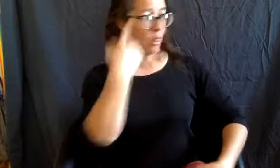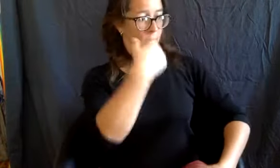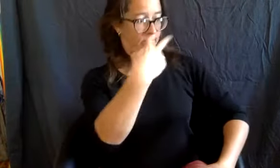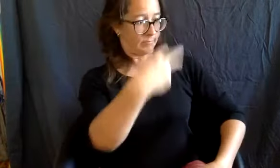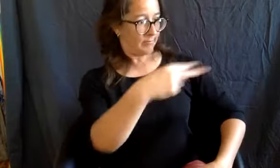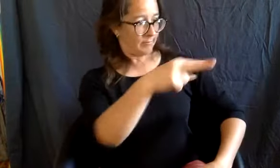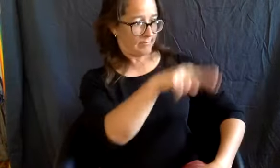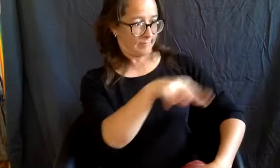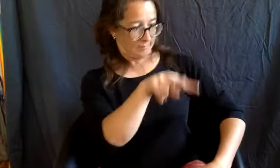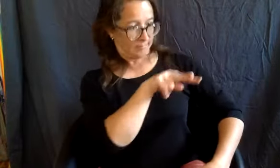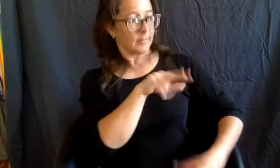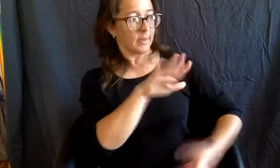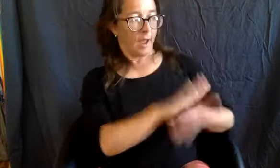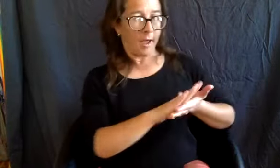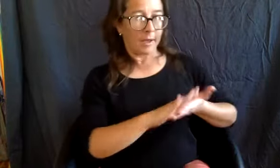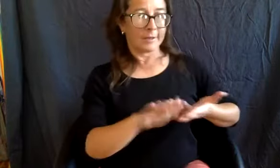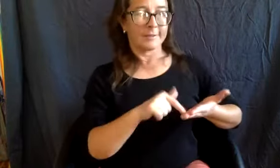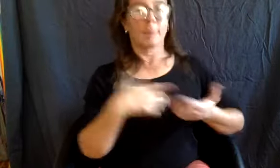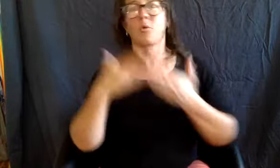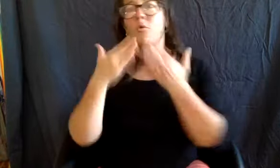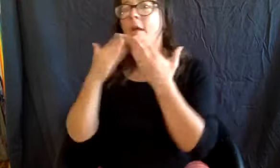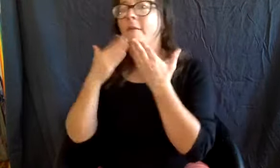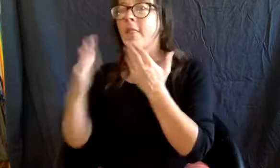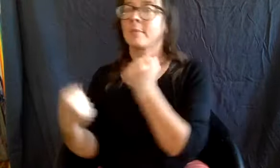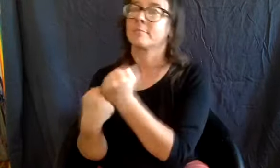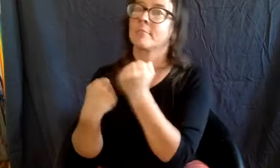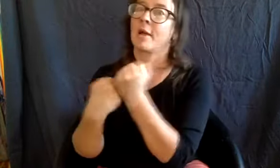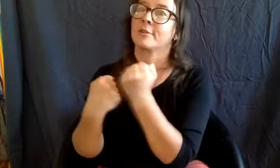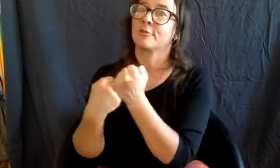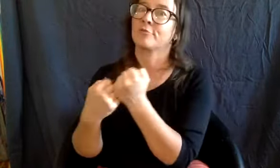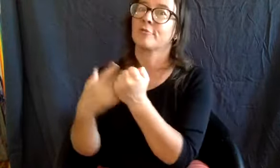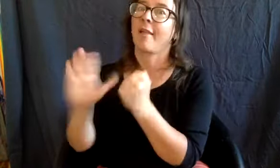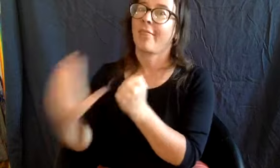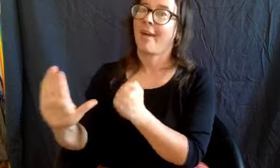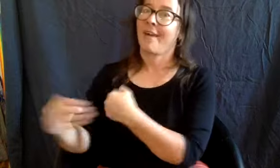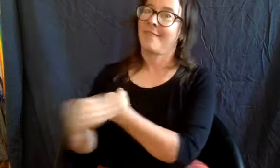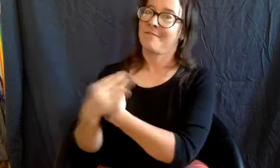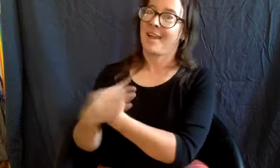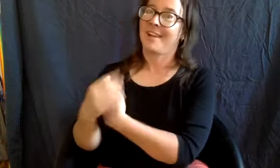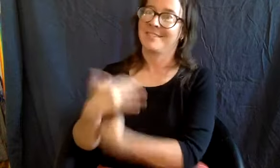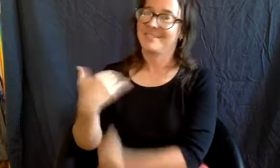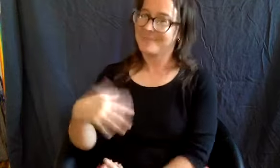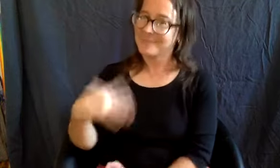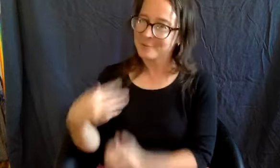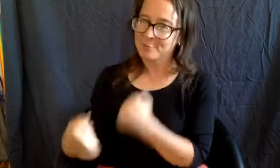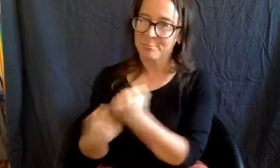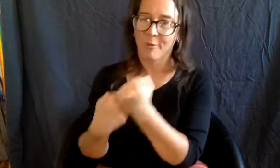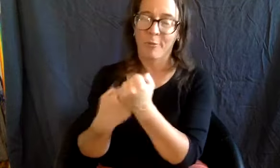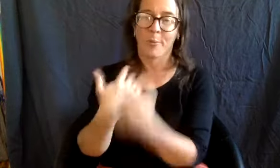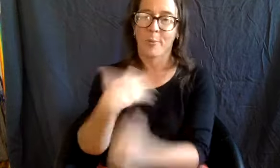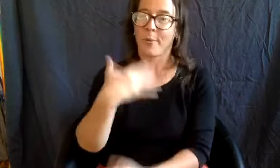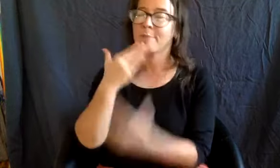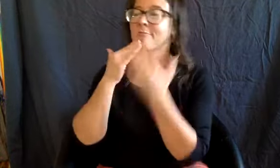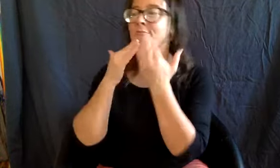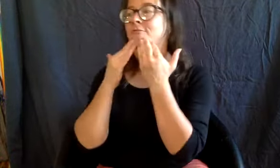my idea. And my sponsor's like, you will go, you will be proud of him. He is doing the best he can, and that's all you